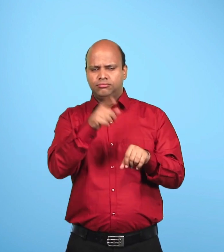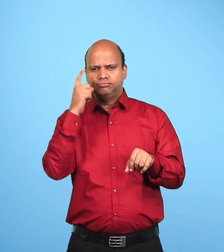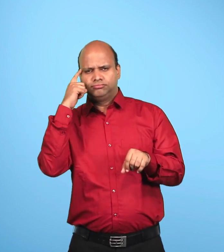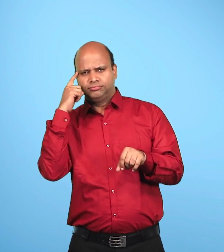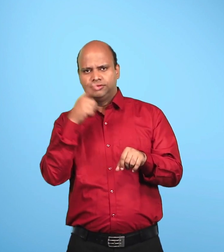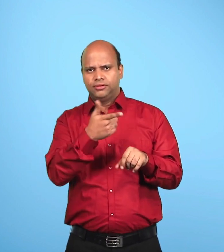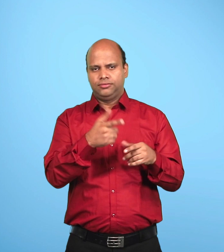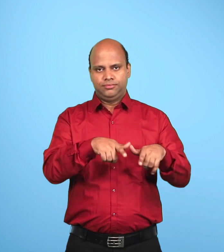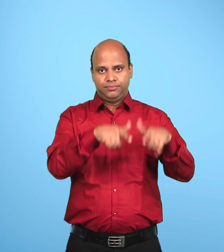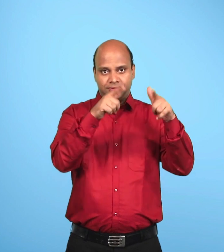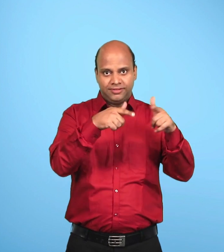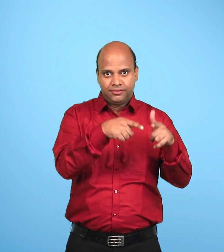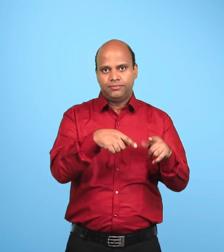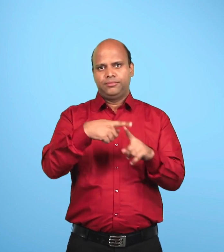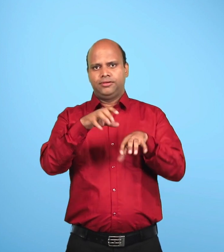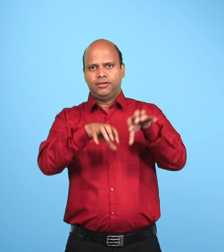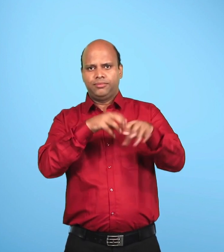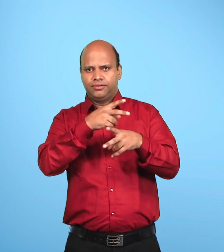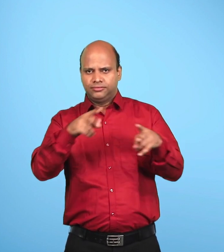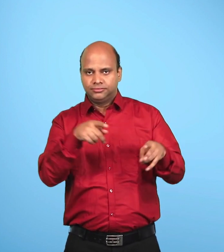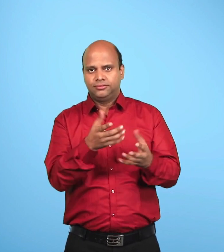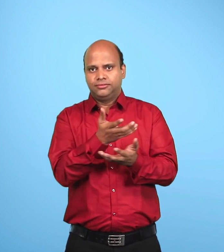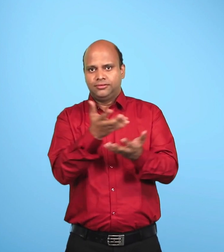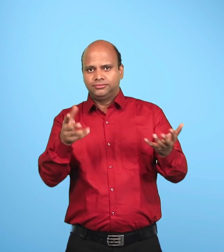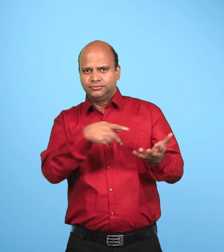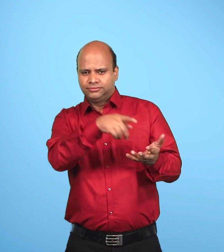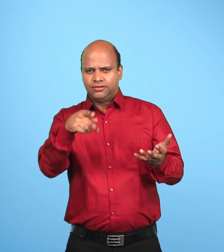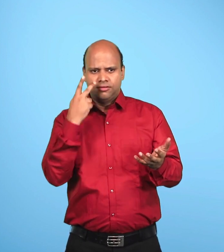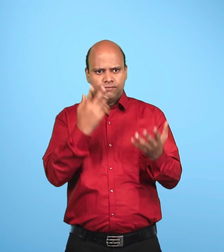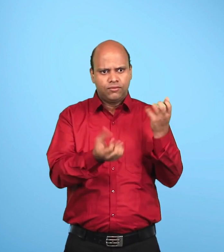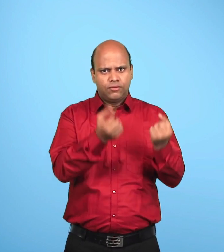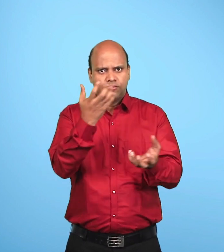Think of all the plants, animals, and objects that can be found there.